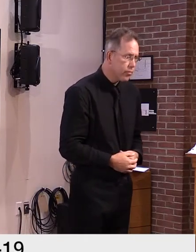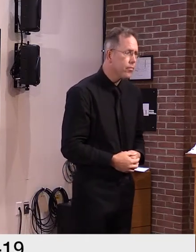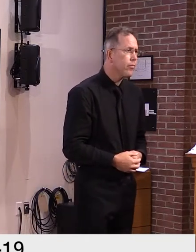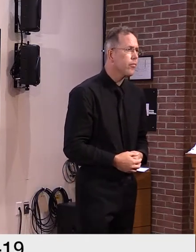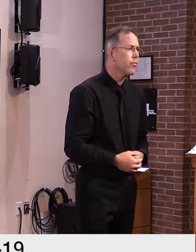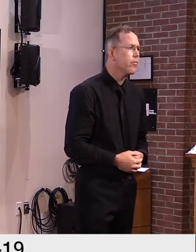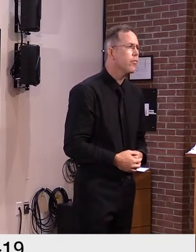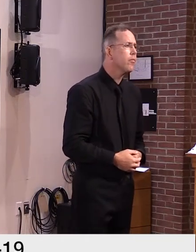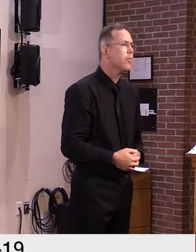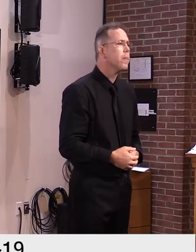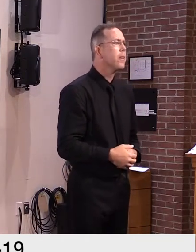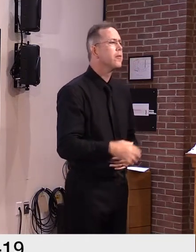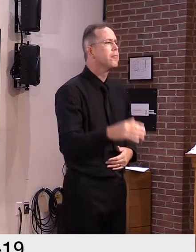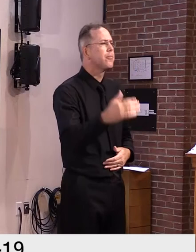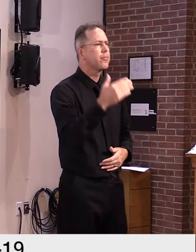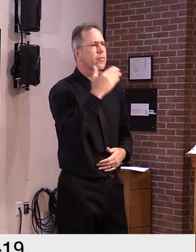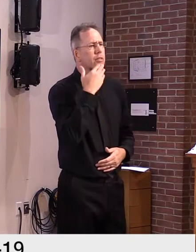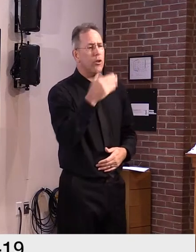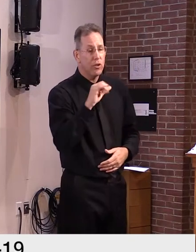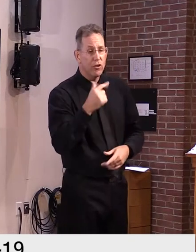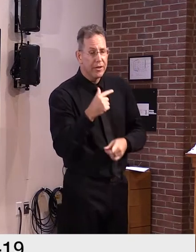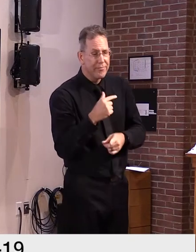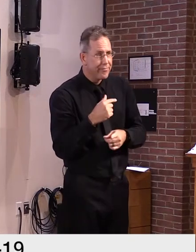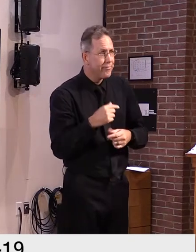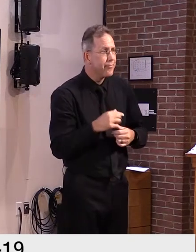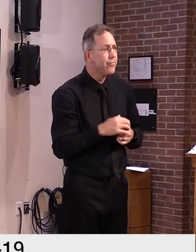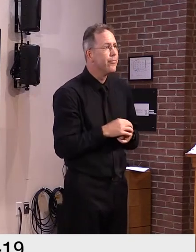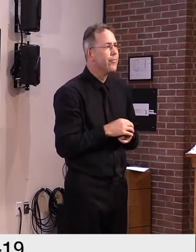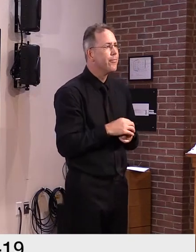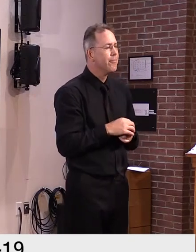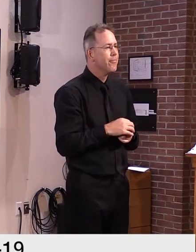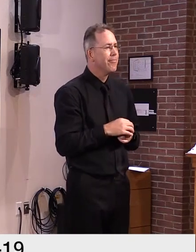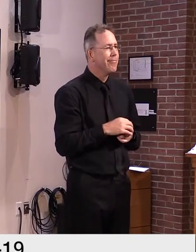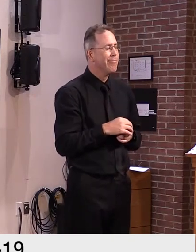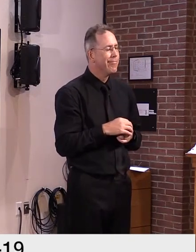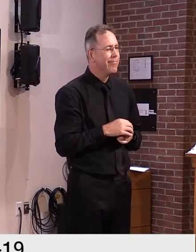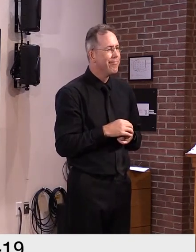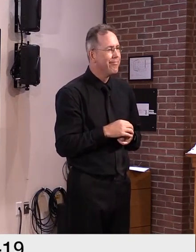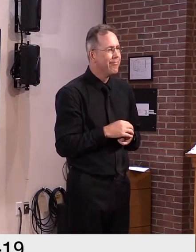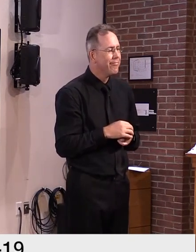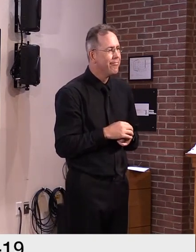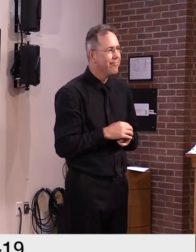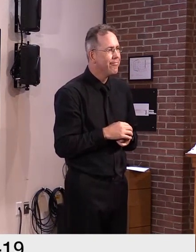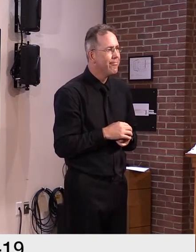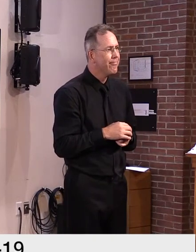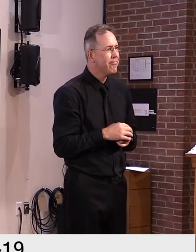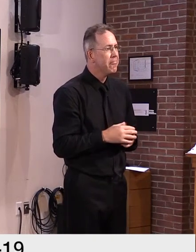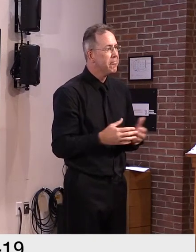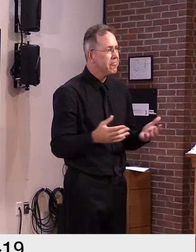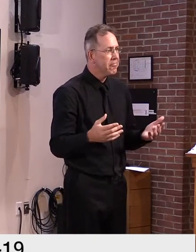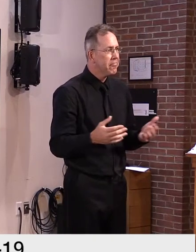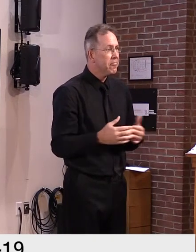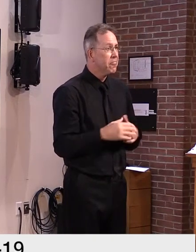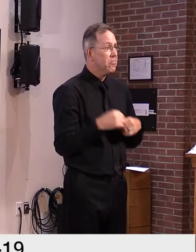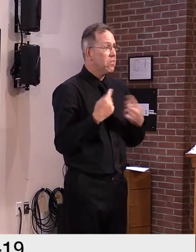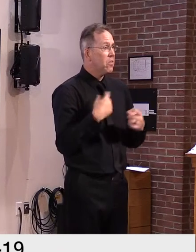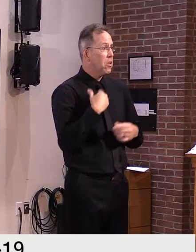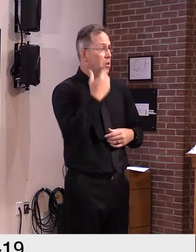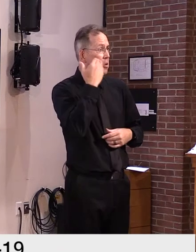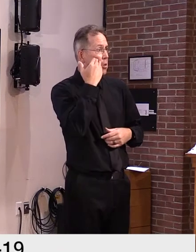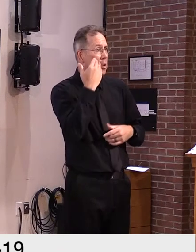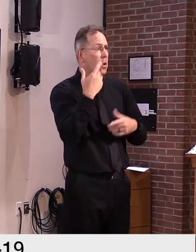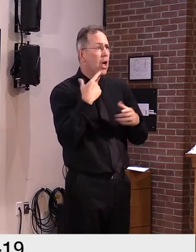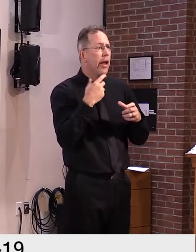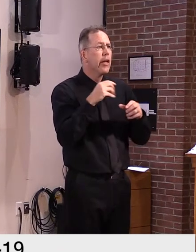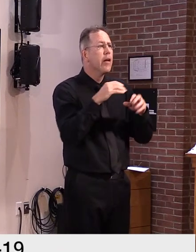Thank you, Greg. As you perhaps know, we have not placed any new clients in that motel